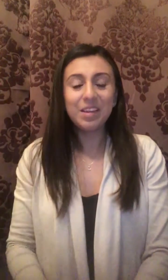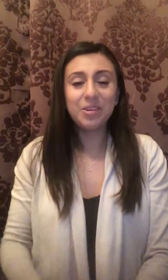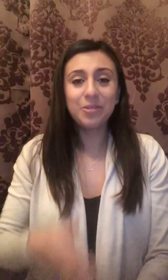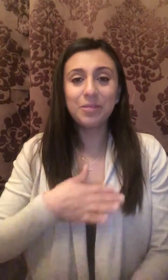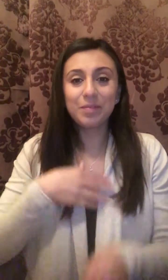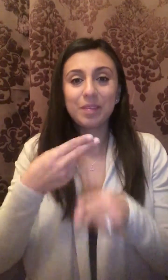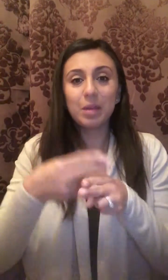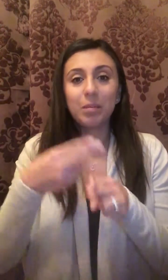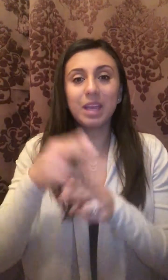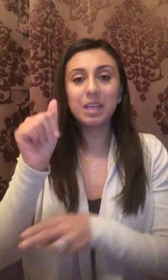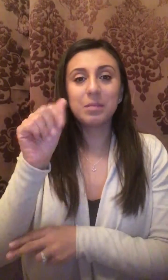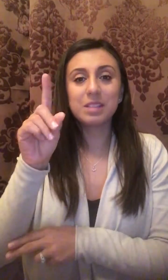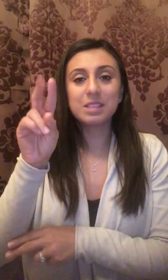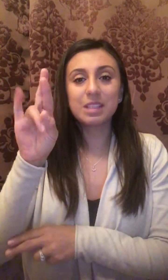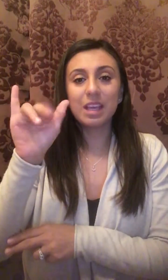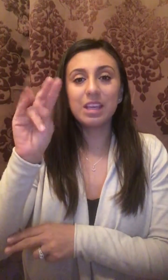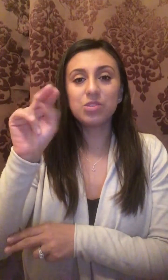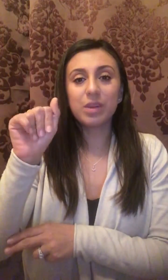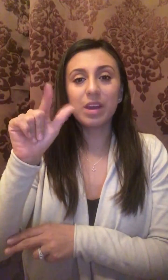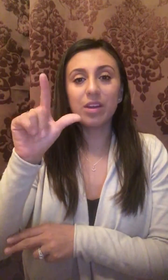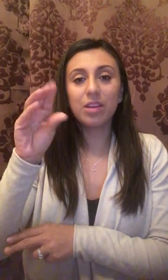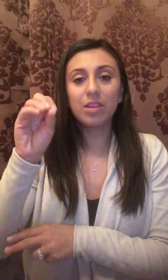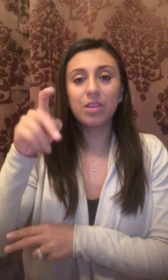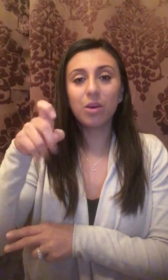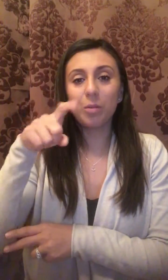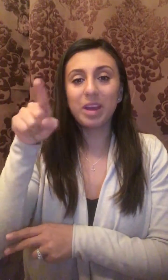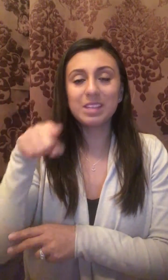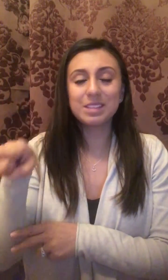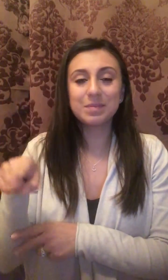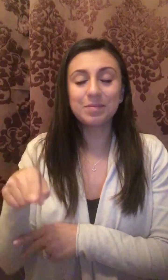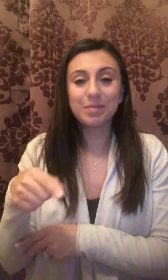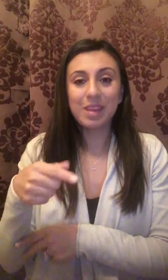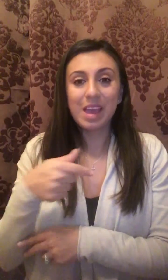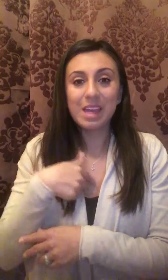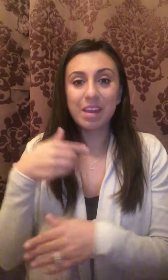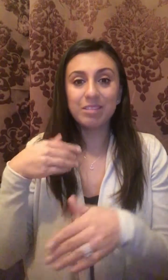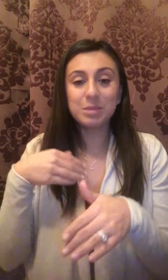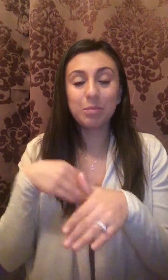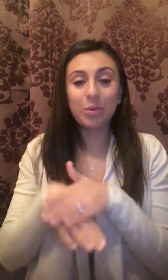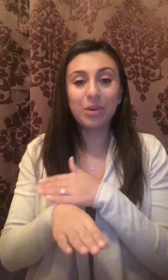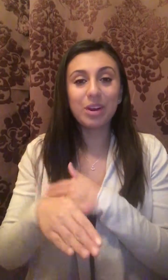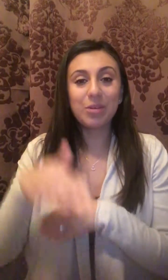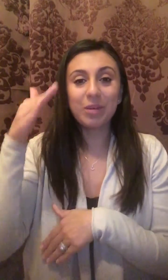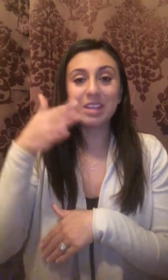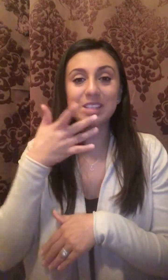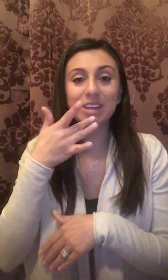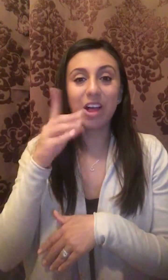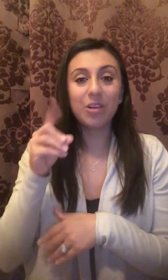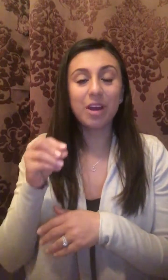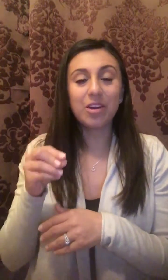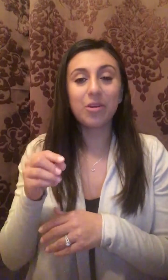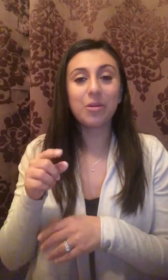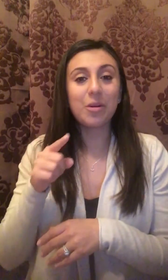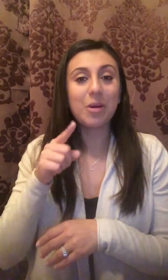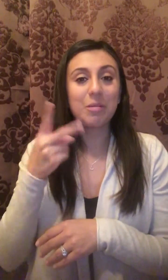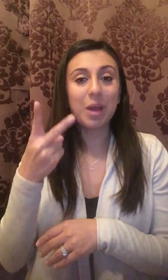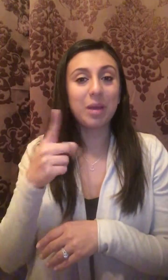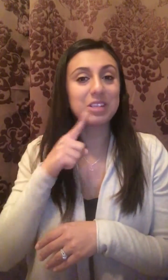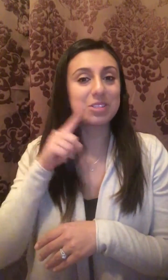Hello, my name is Adriana Lopez, and I was born and raised in Colorado by my two